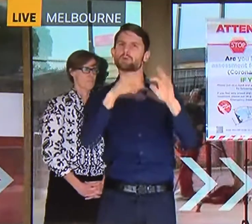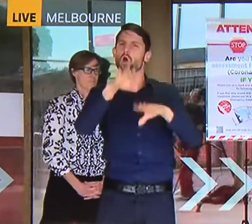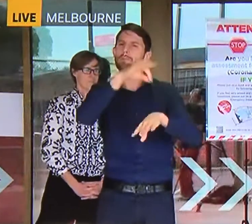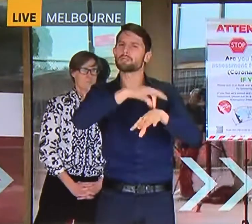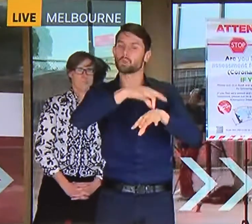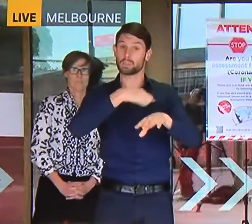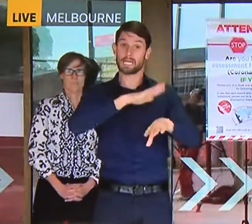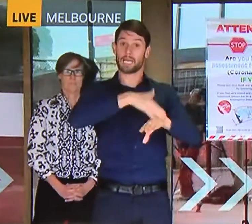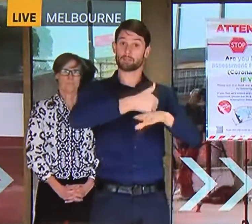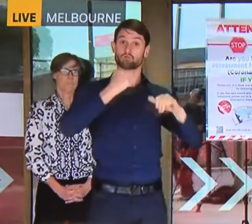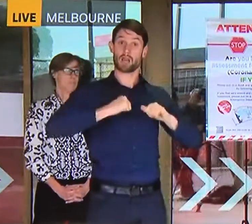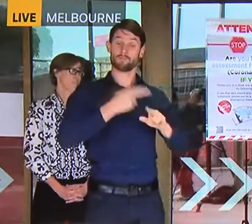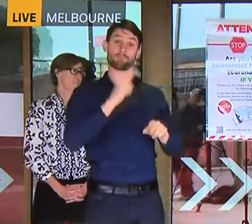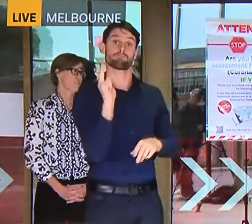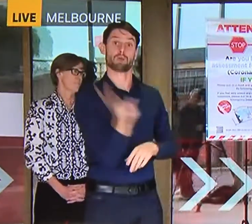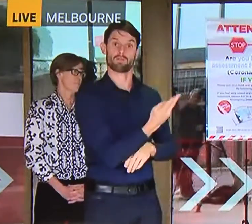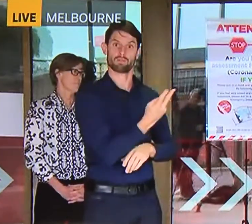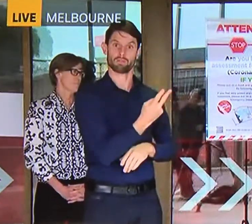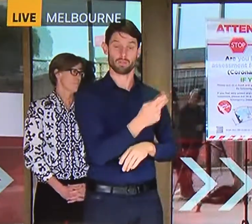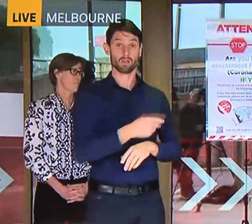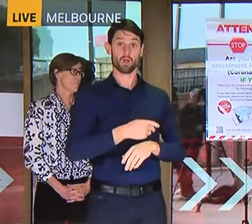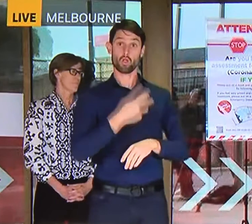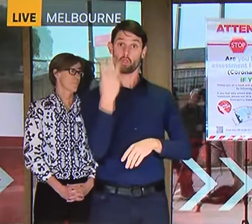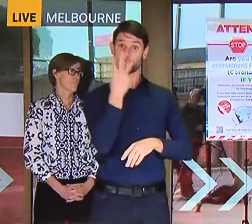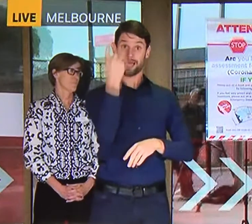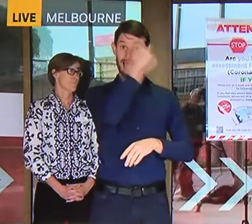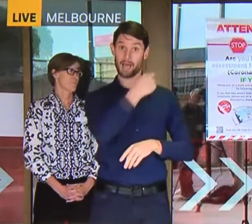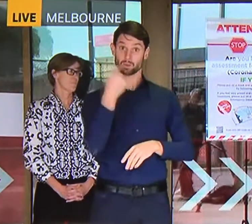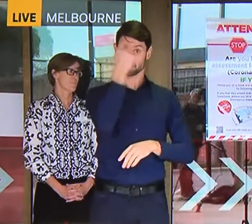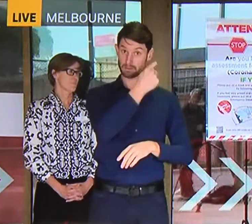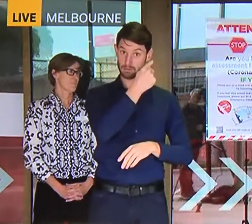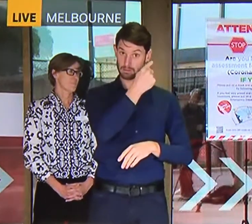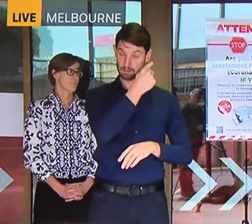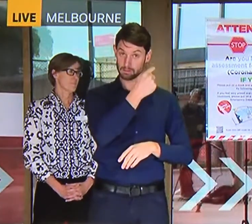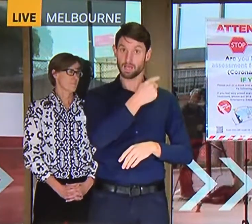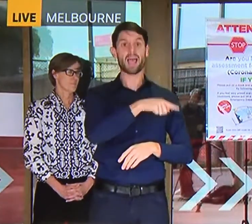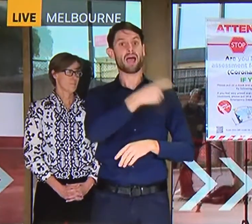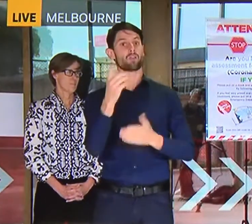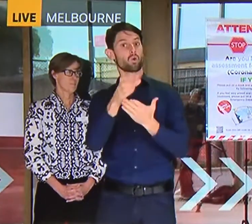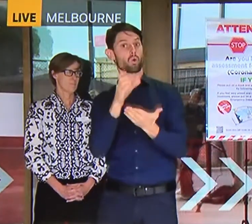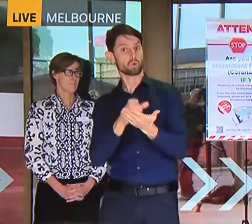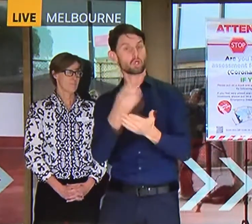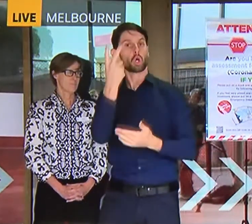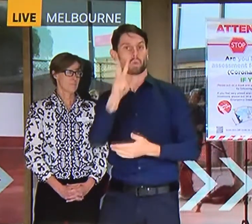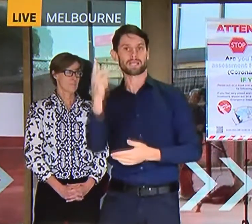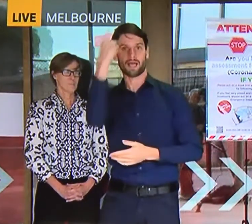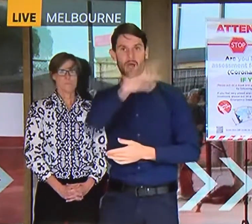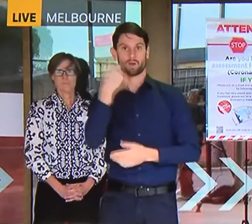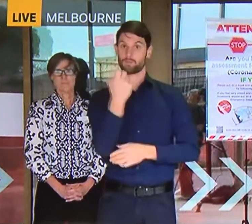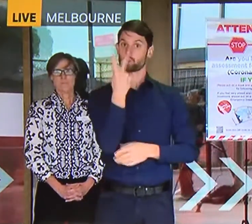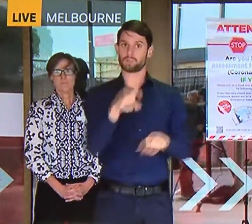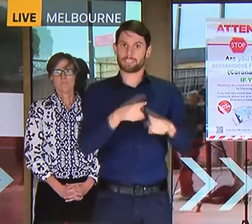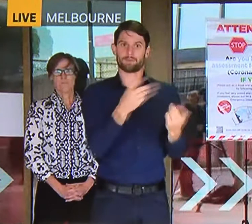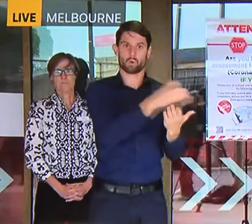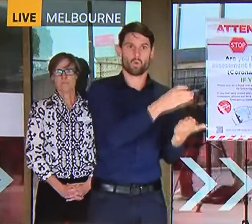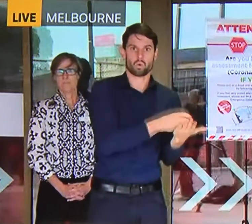a high dependency nursing course which is 13 hours of content, and then a critical care nursing course which is 20 hours of content.